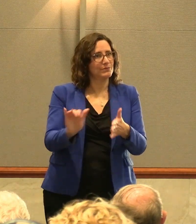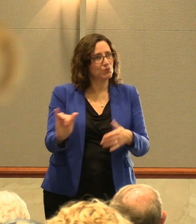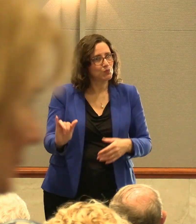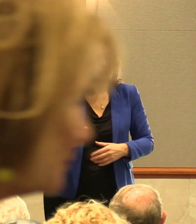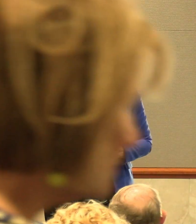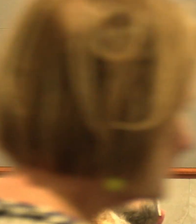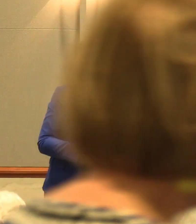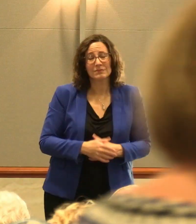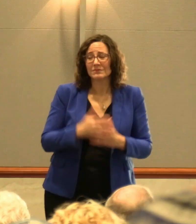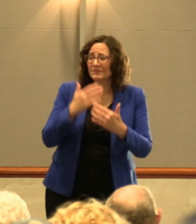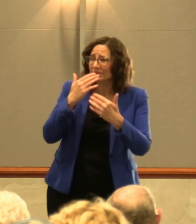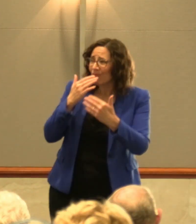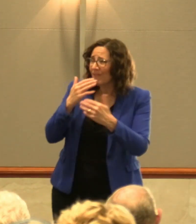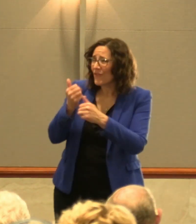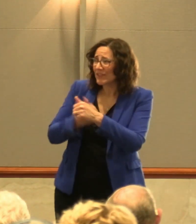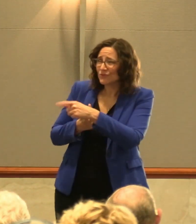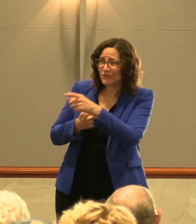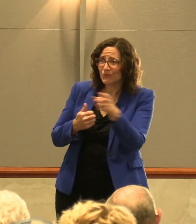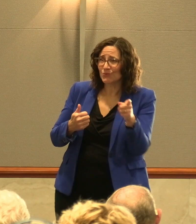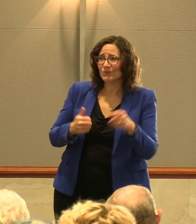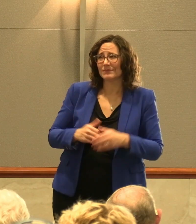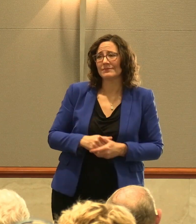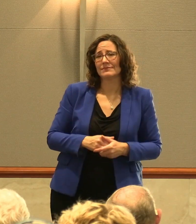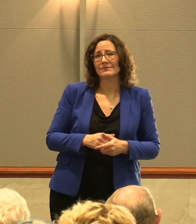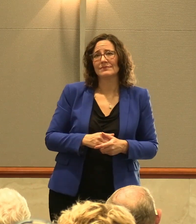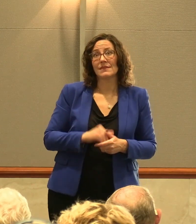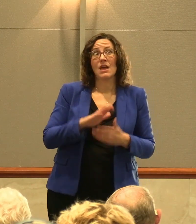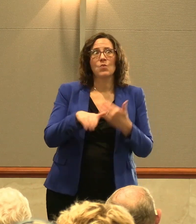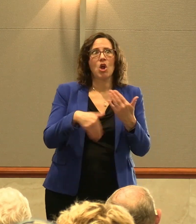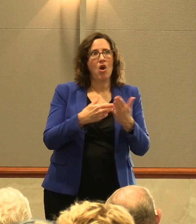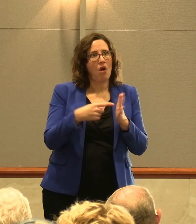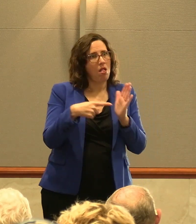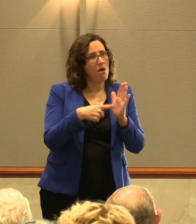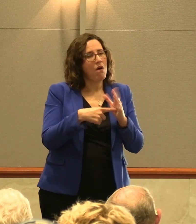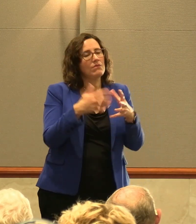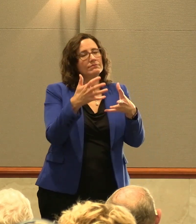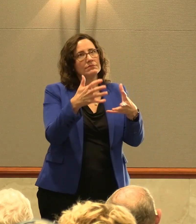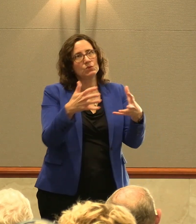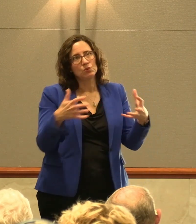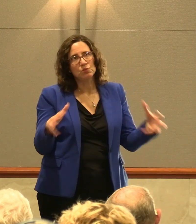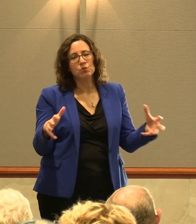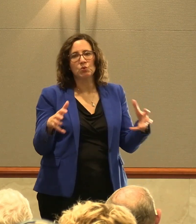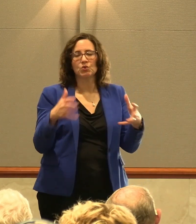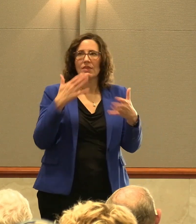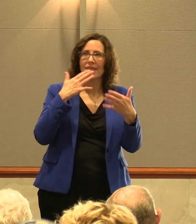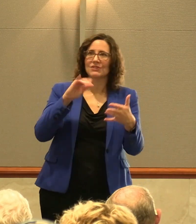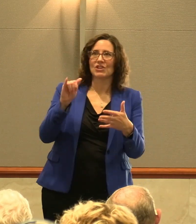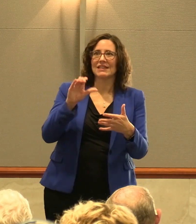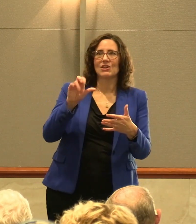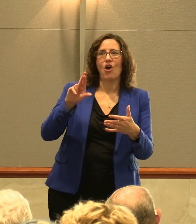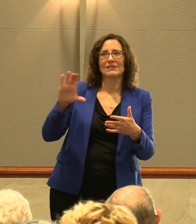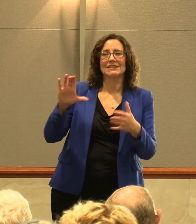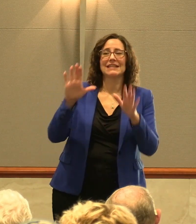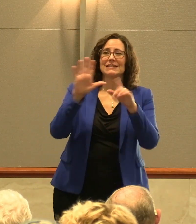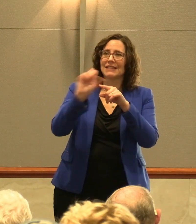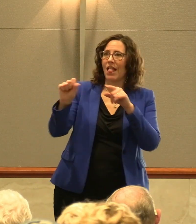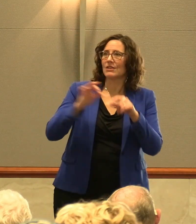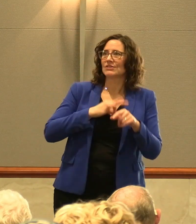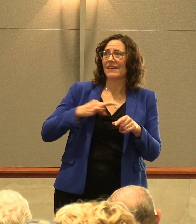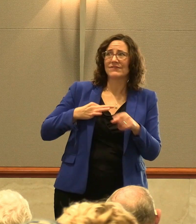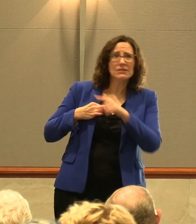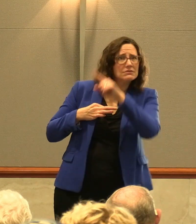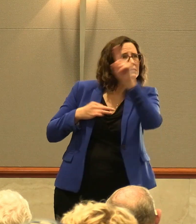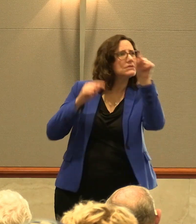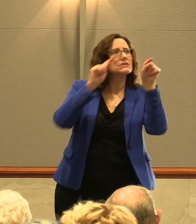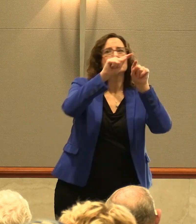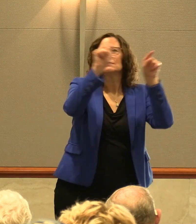grateful to all of you. And we all owe an enormous thanks to the JCRC's stellar staff.